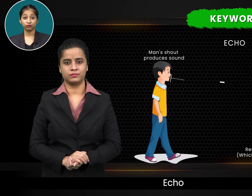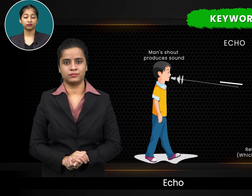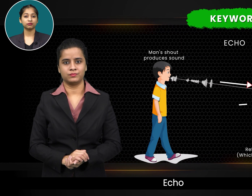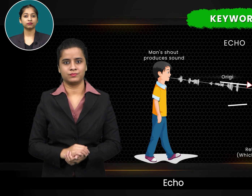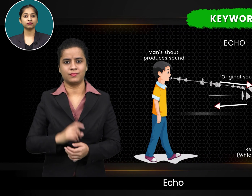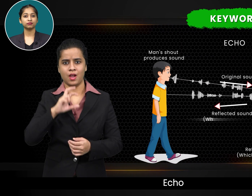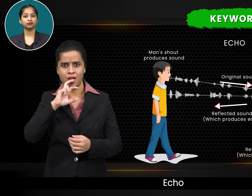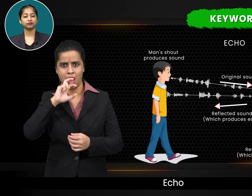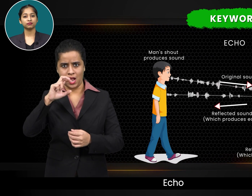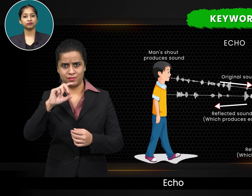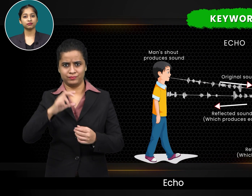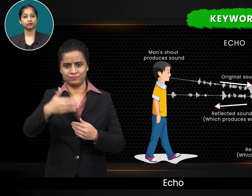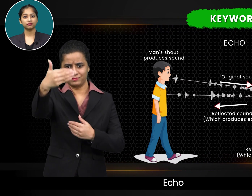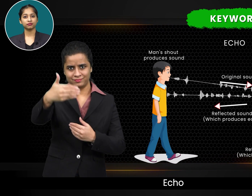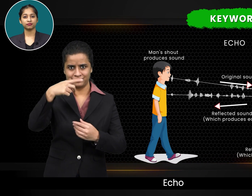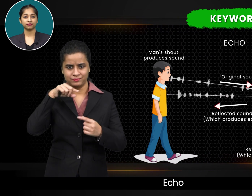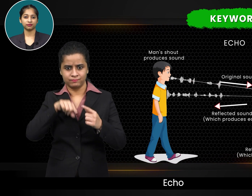echo,